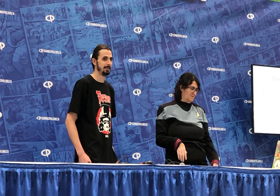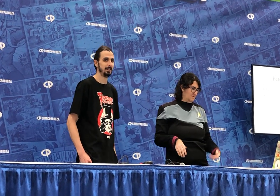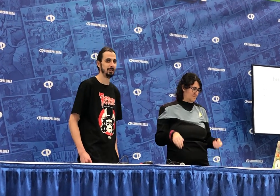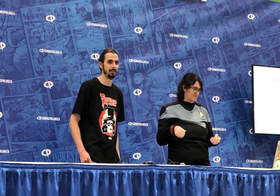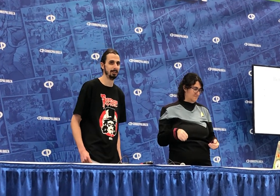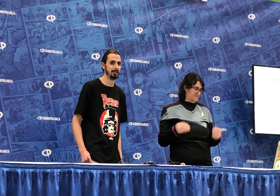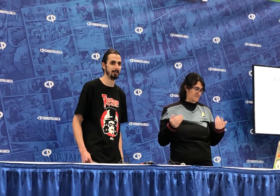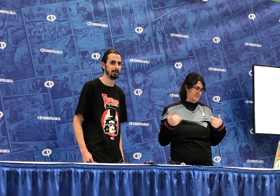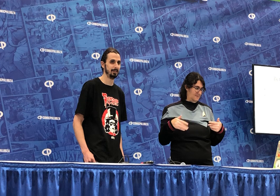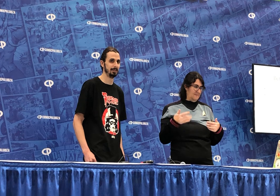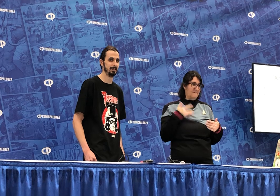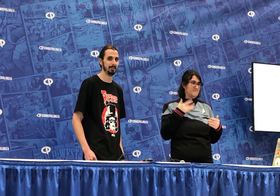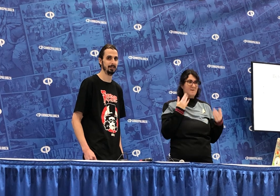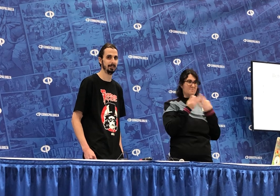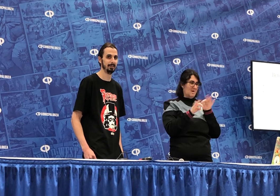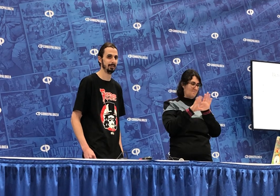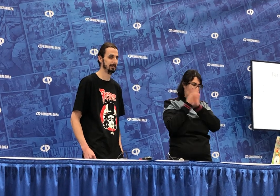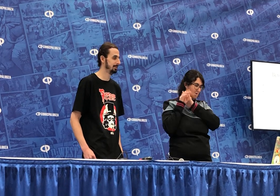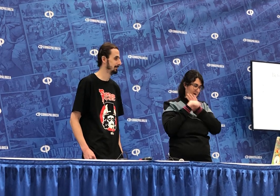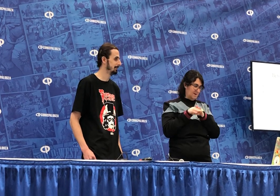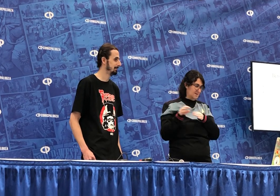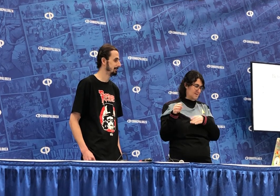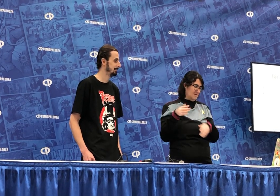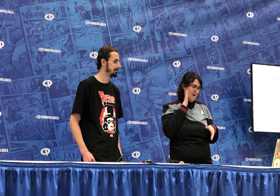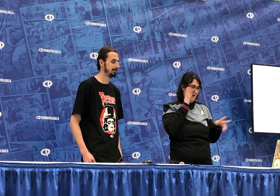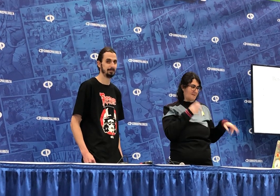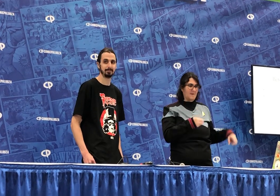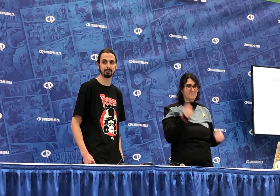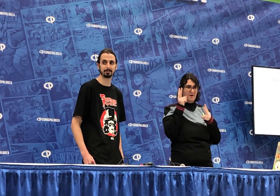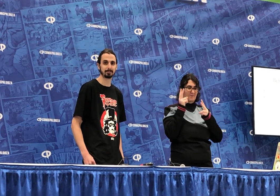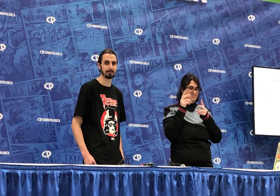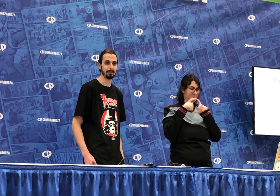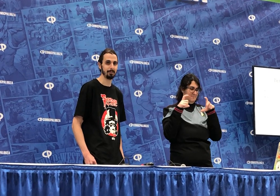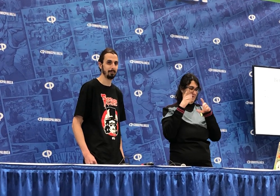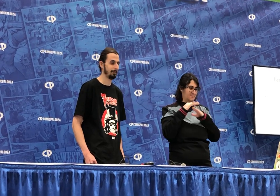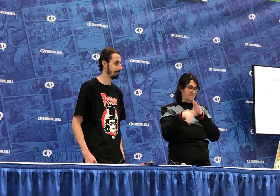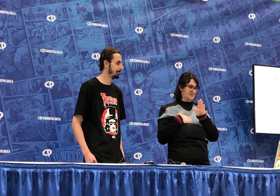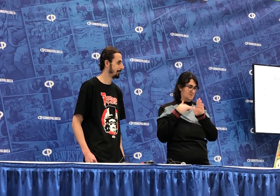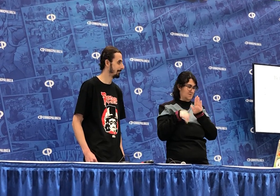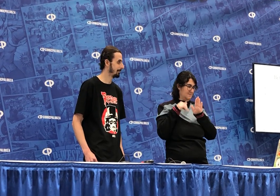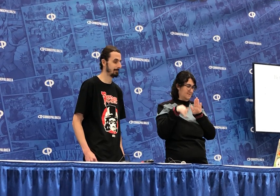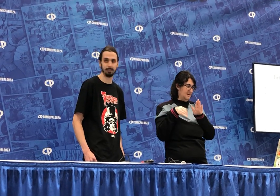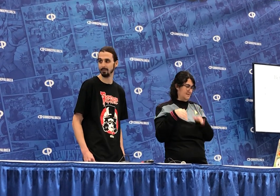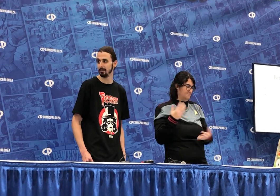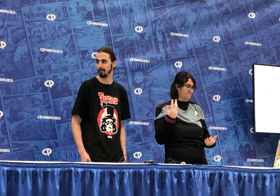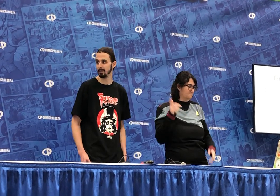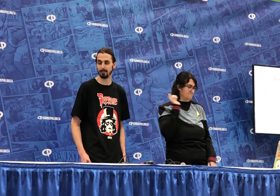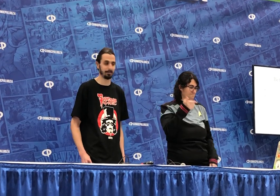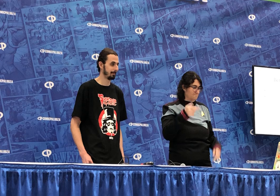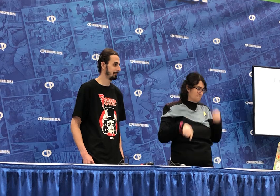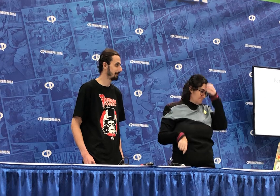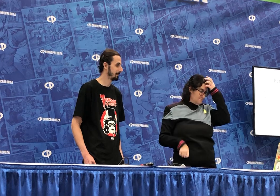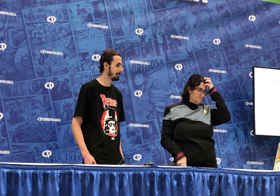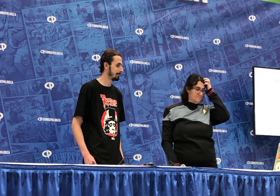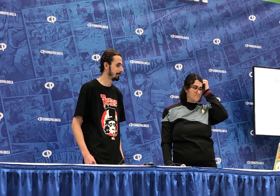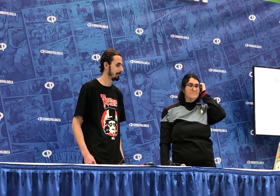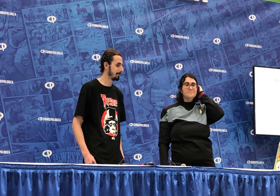slow down, or for specific words you want repeated. Feel free to record this panel too. I will upload the full video via my YouTube